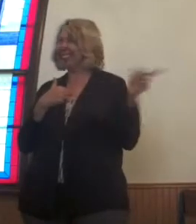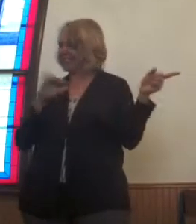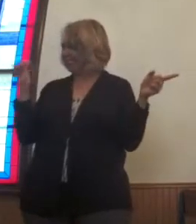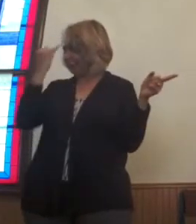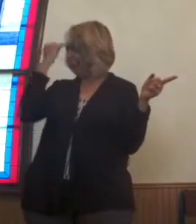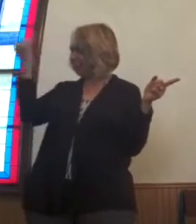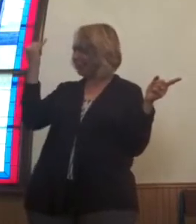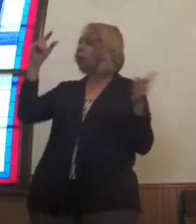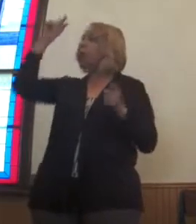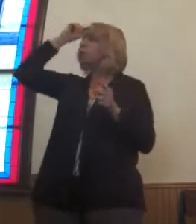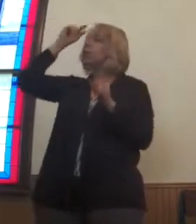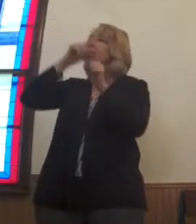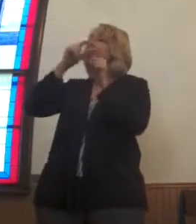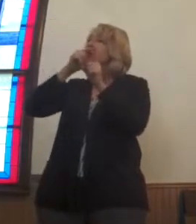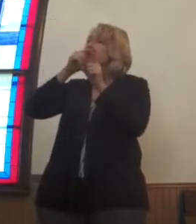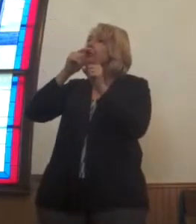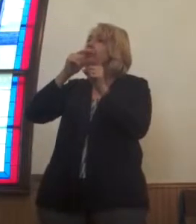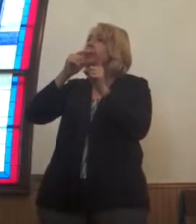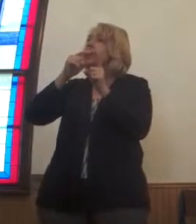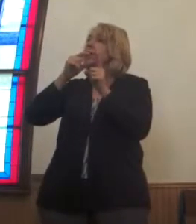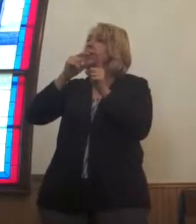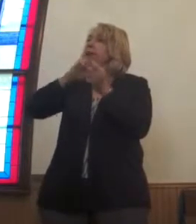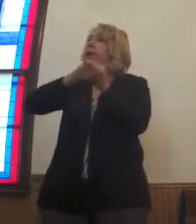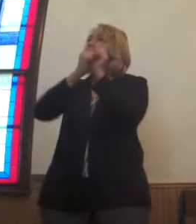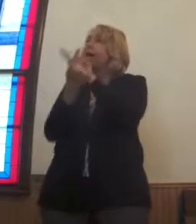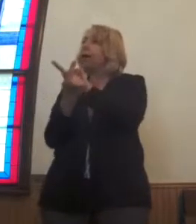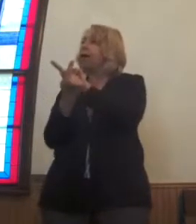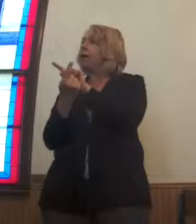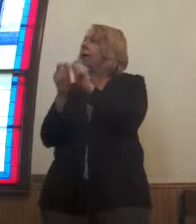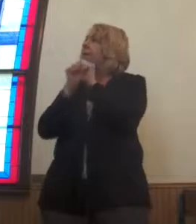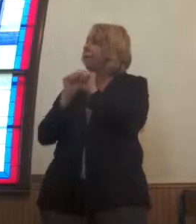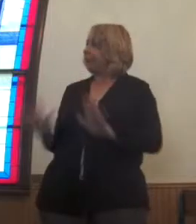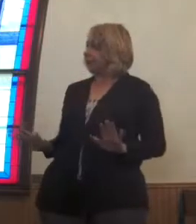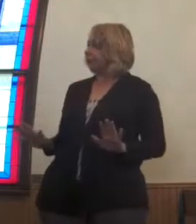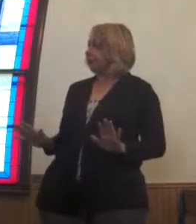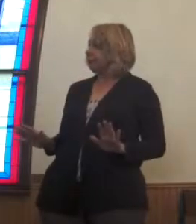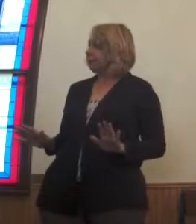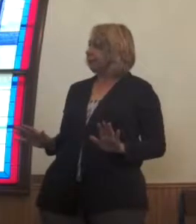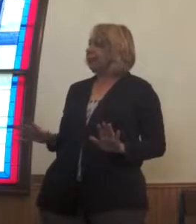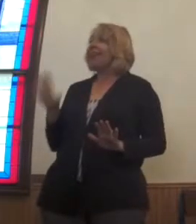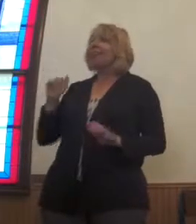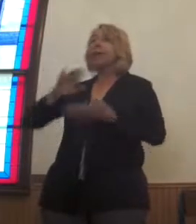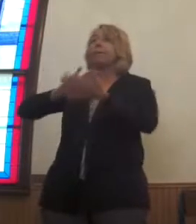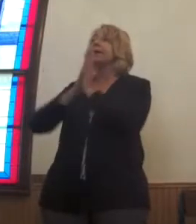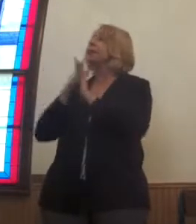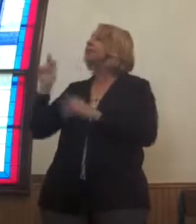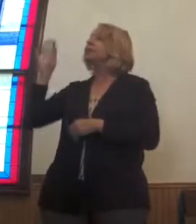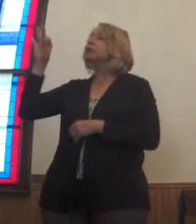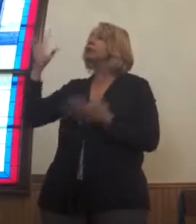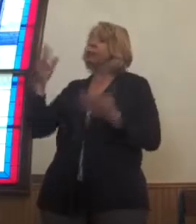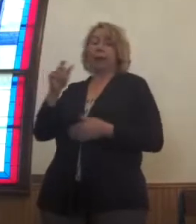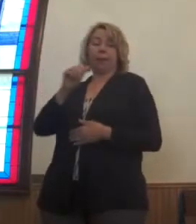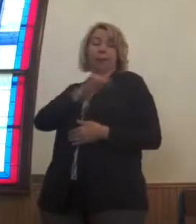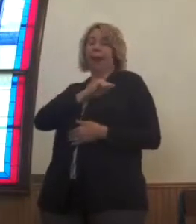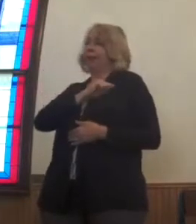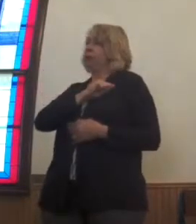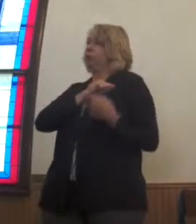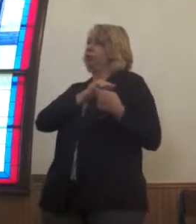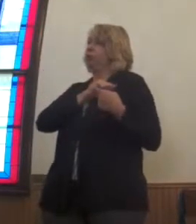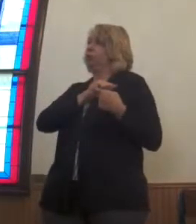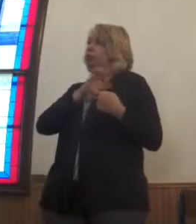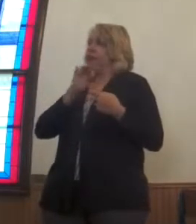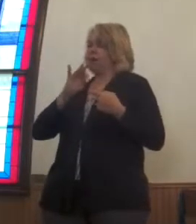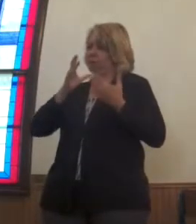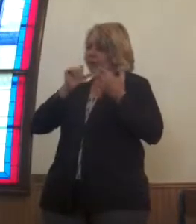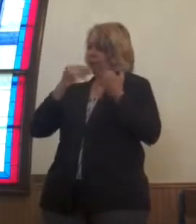okay? But with all this, we have it known as the Beatitudes. The attitudes of